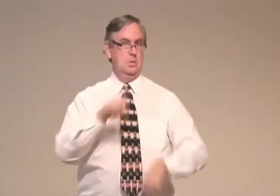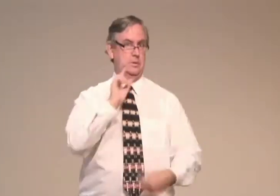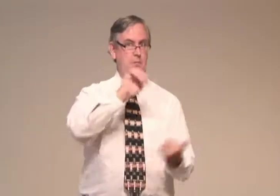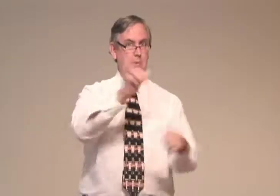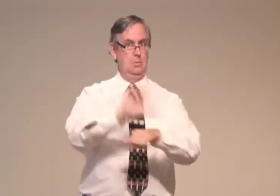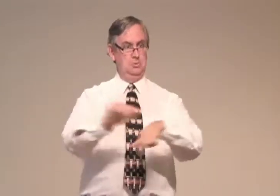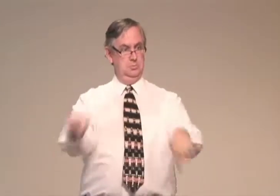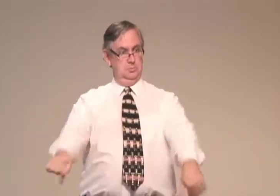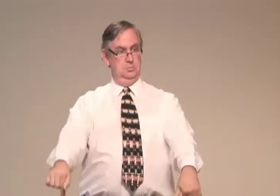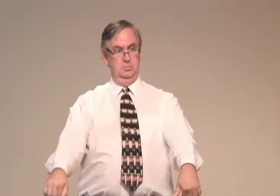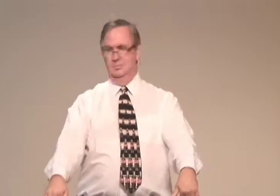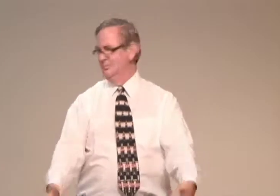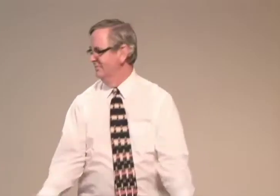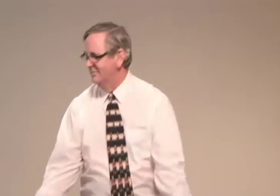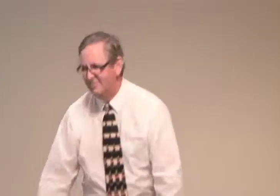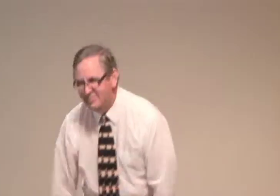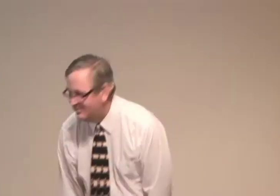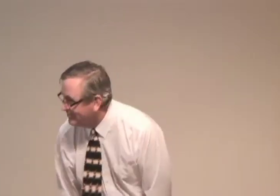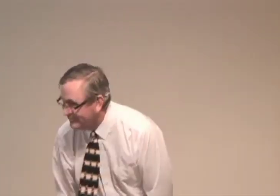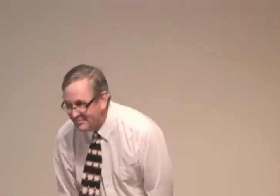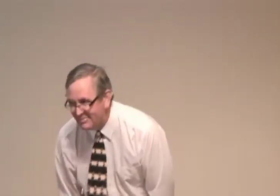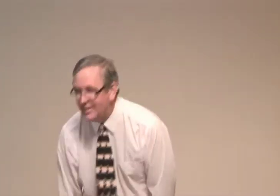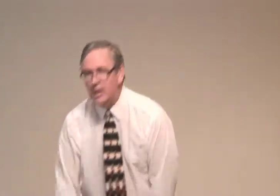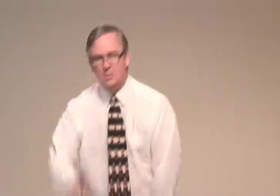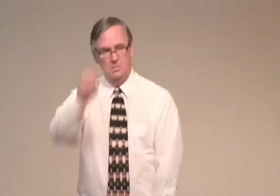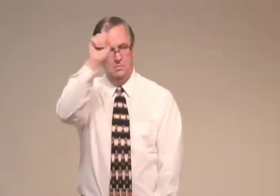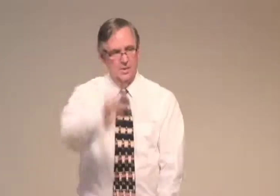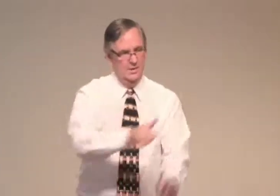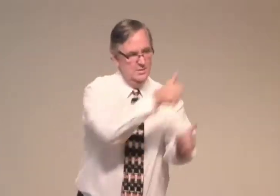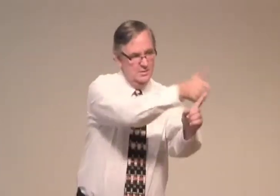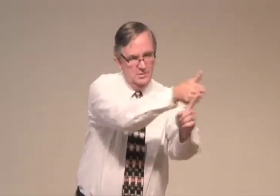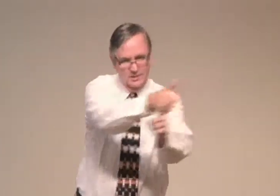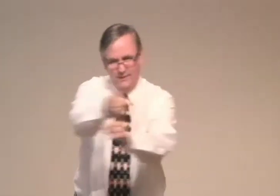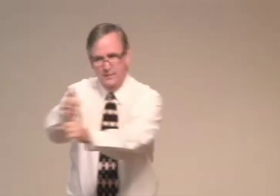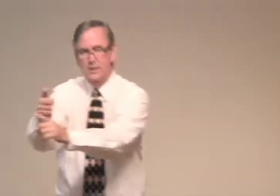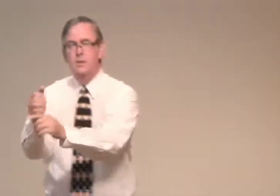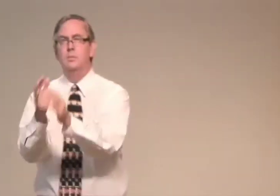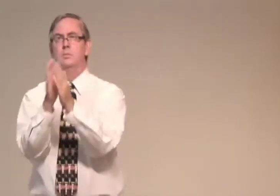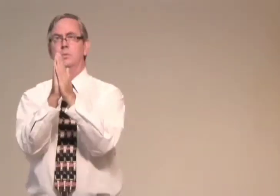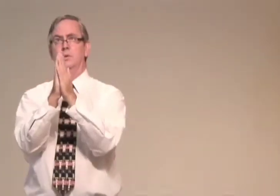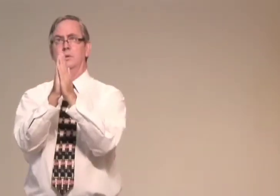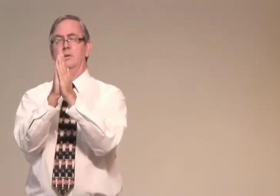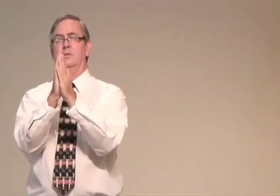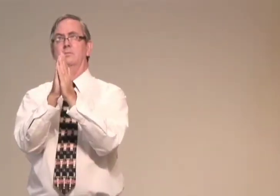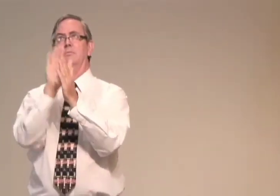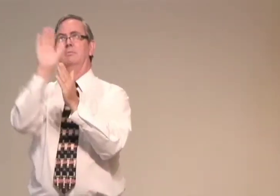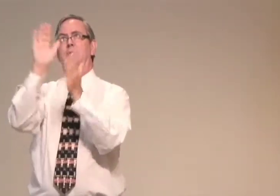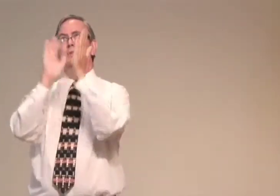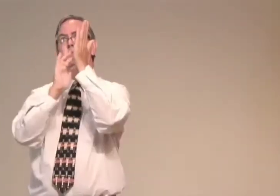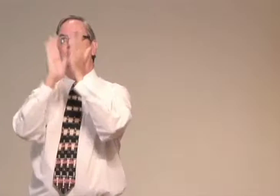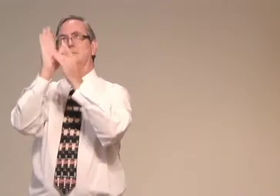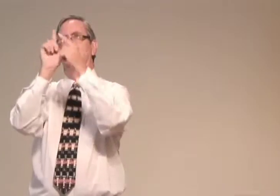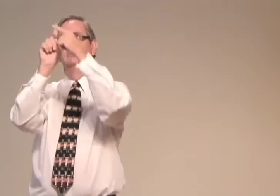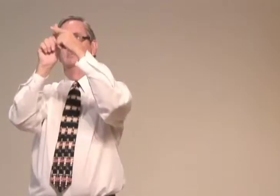that will get you to heaven coming to Death Baptist Church will get you to heaven you have to personally individually